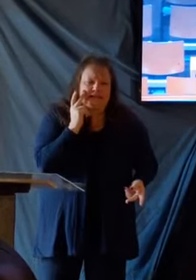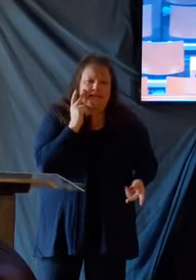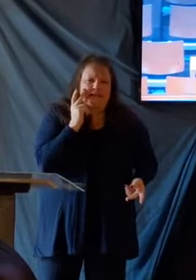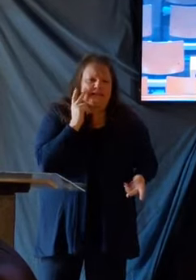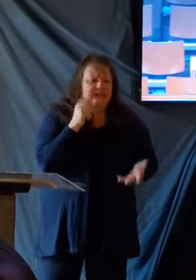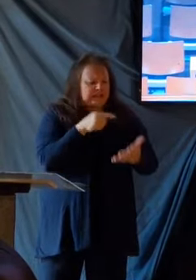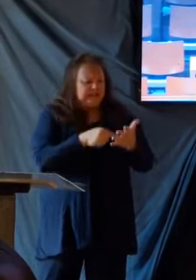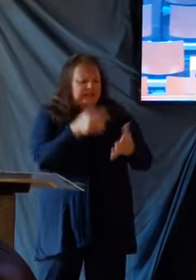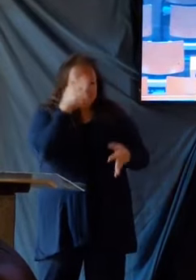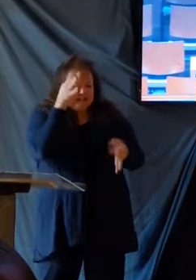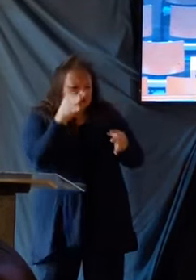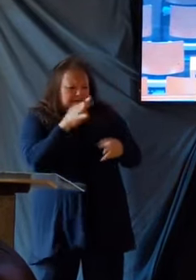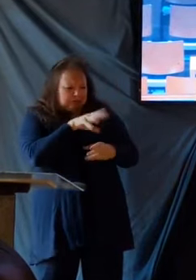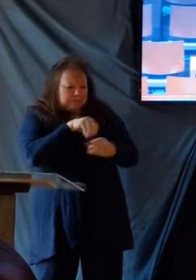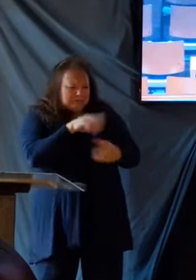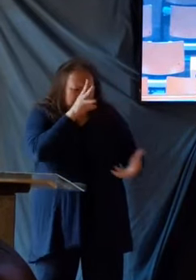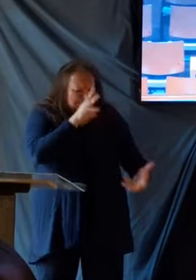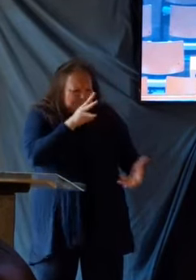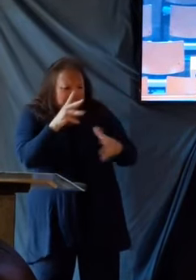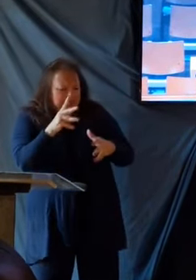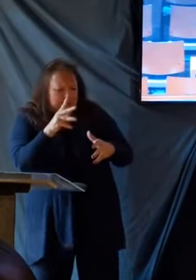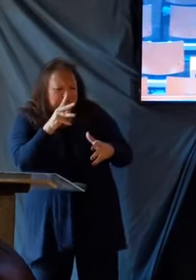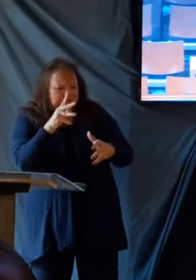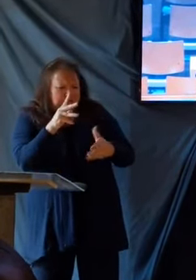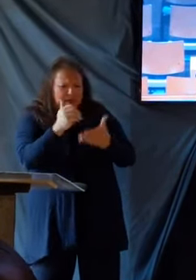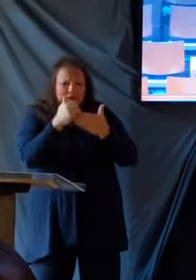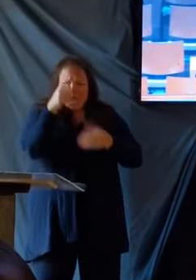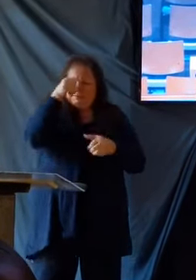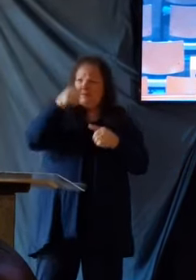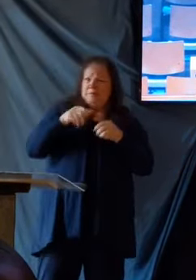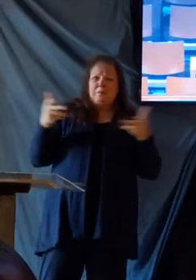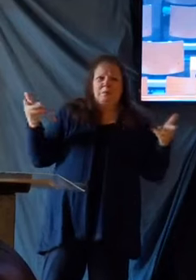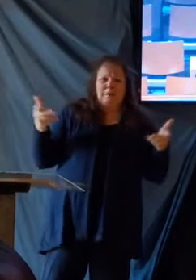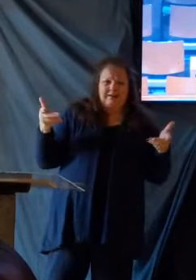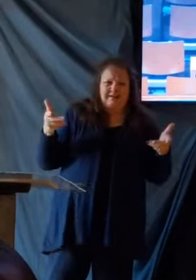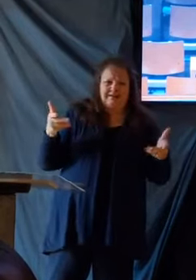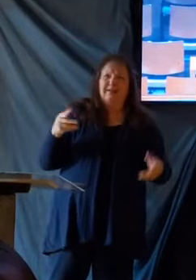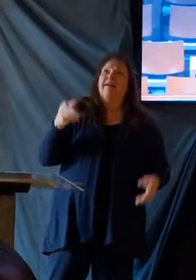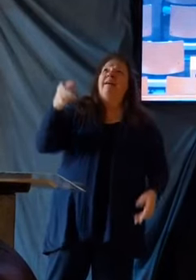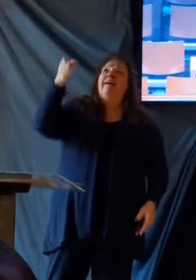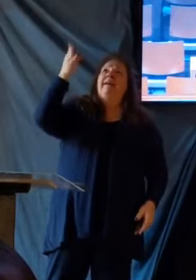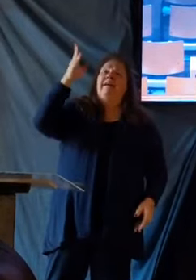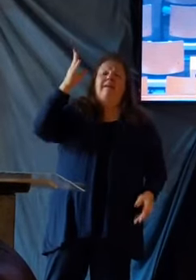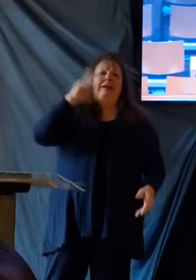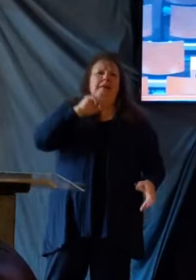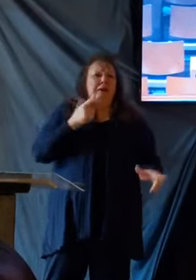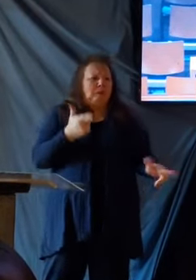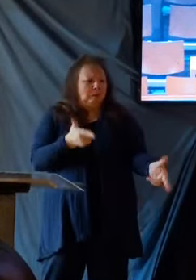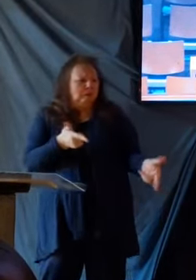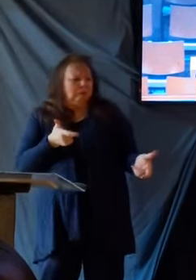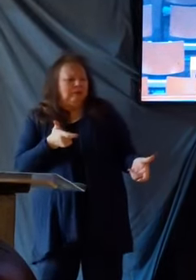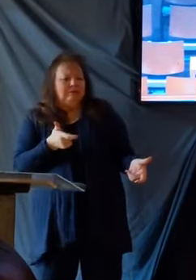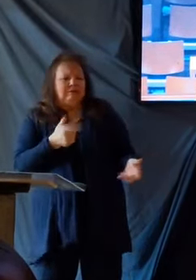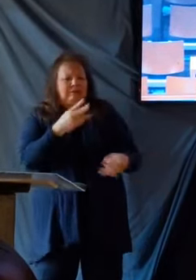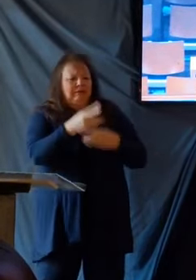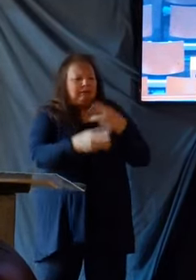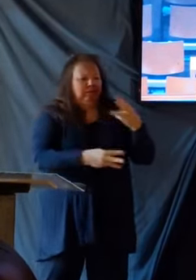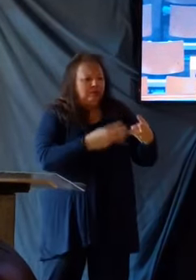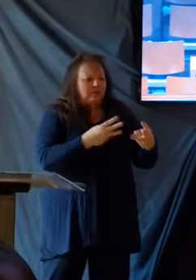What do these judgments and catastrophes remind us of? Reminded of how quickly the world could